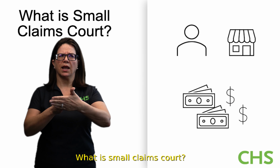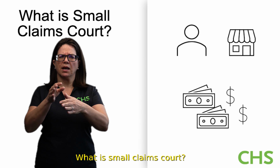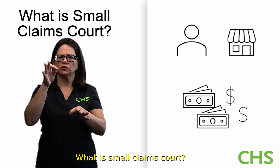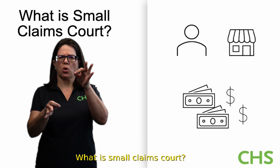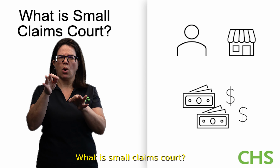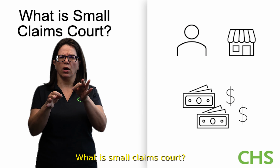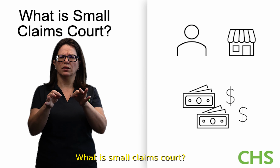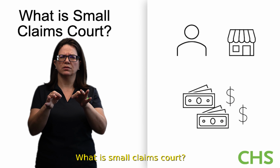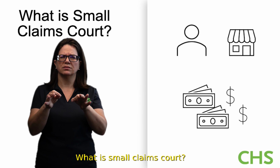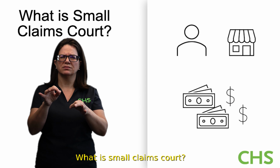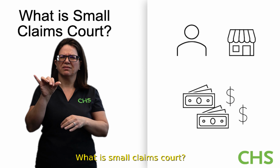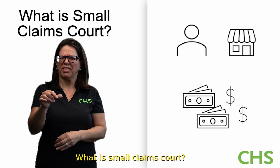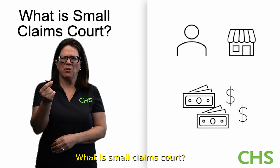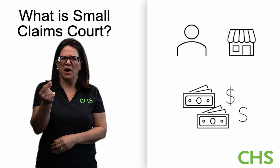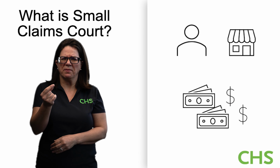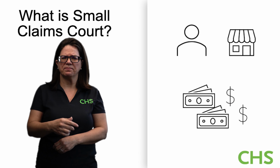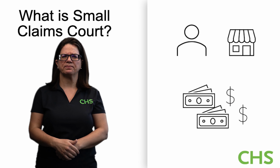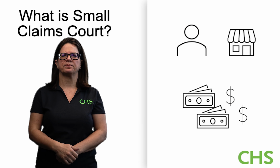What is small claims court?